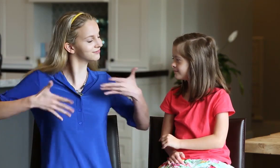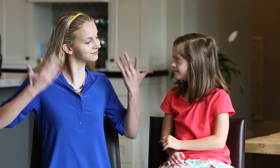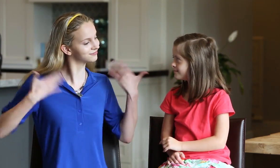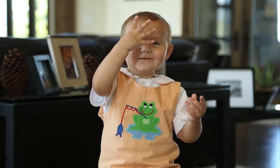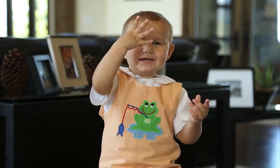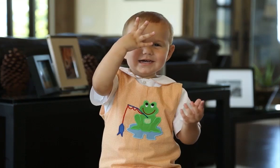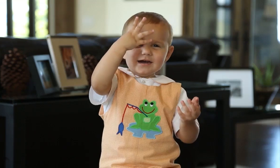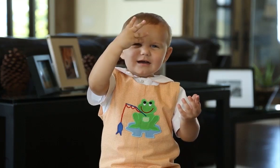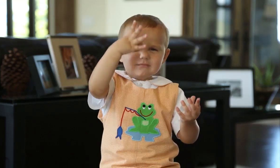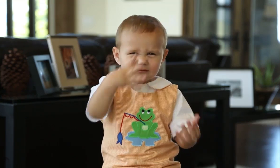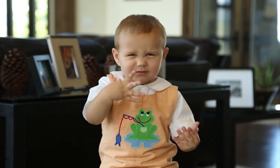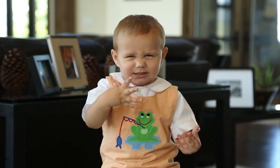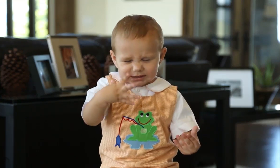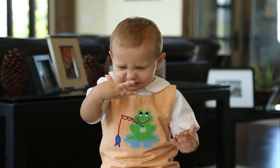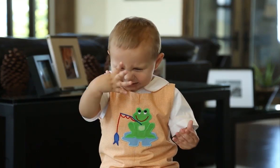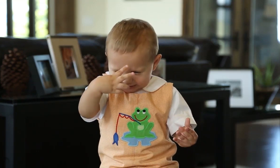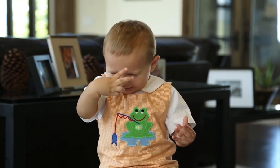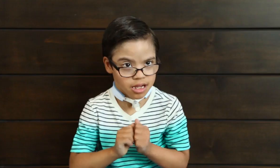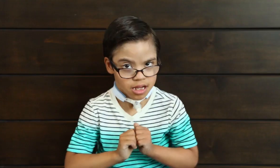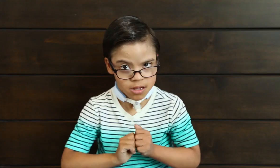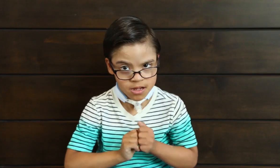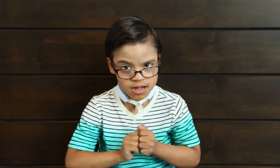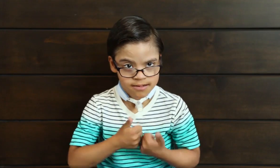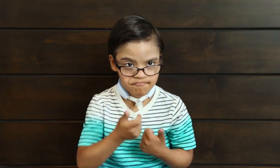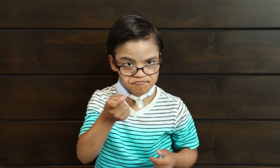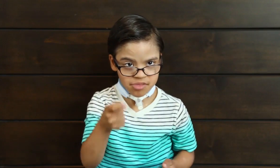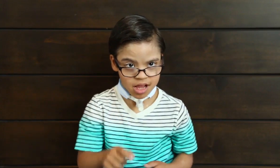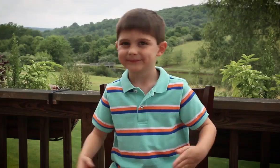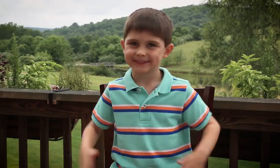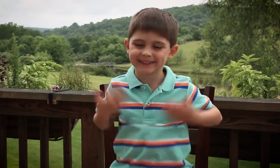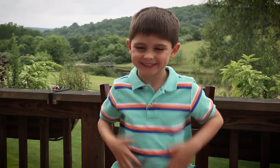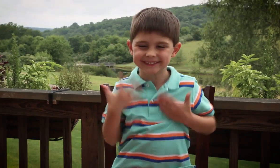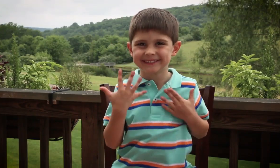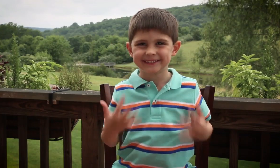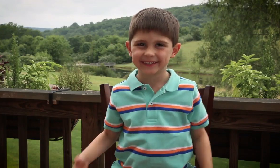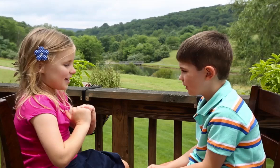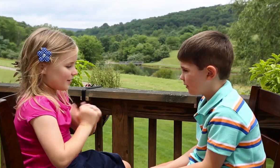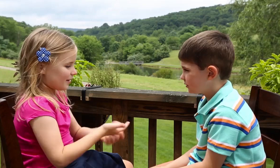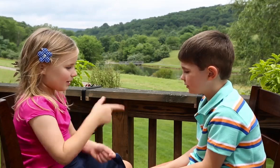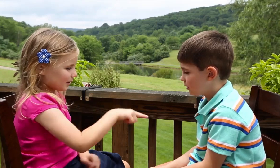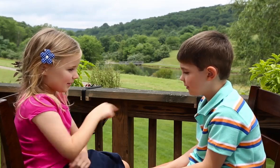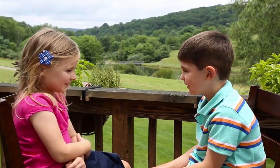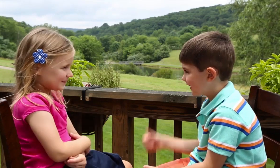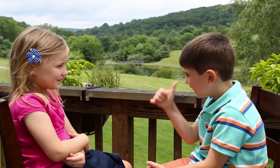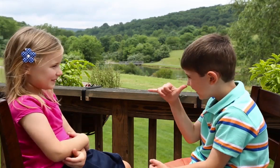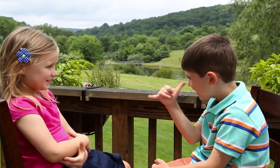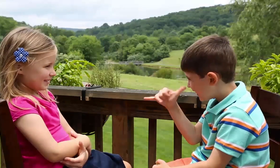Happy. Grumpy. How you? Me happy. How you? Me